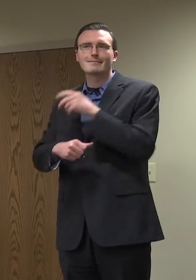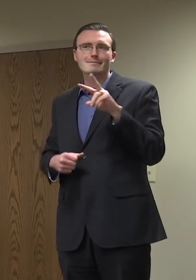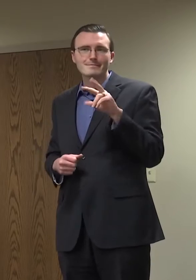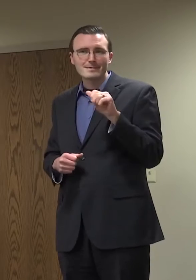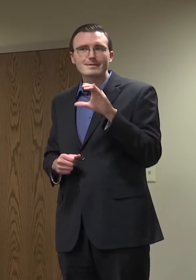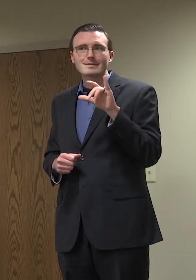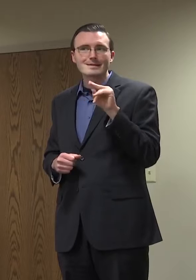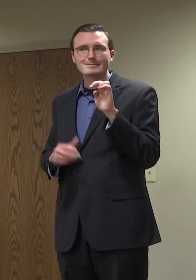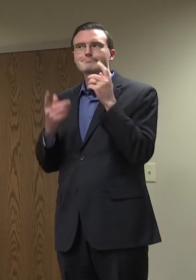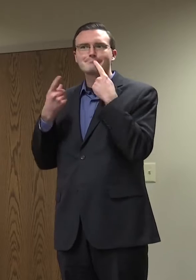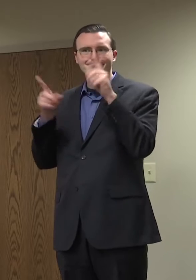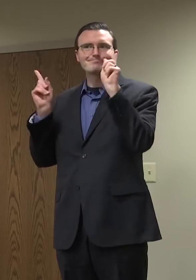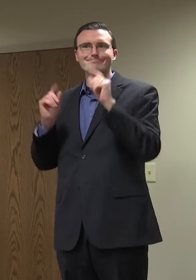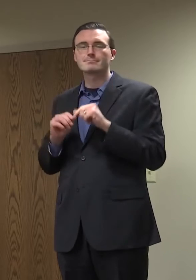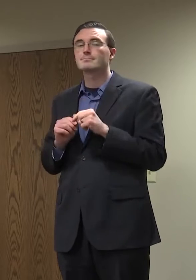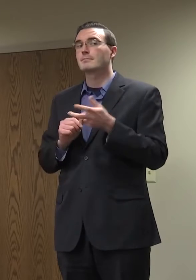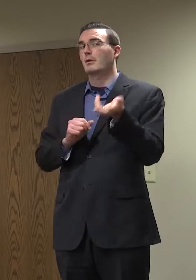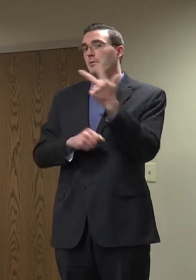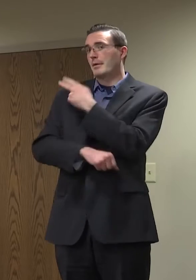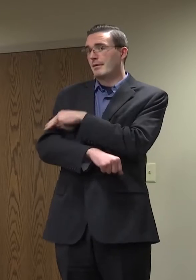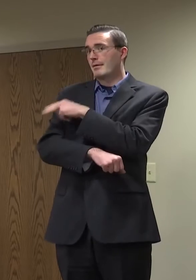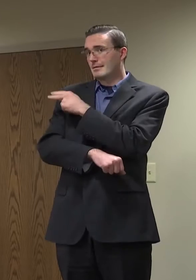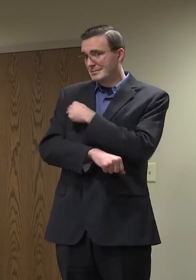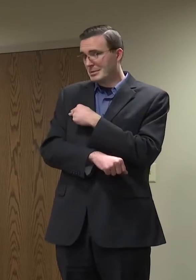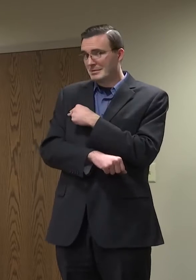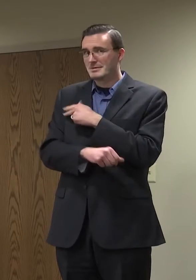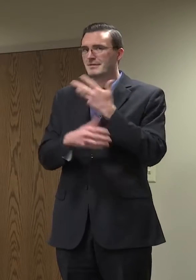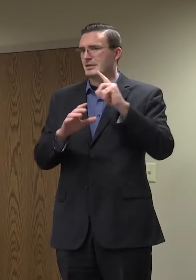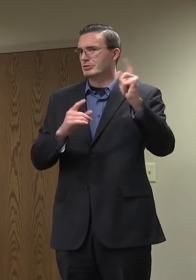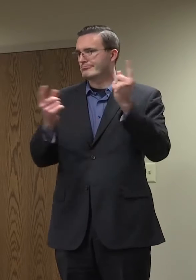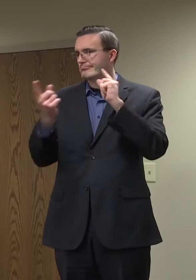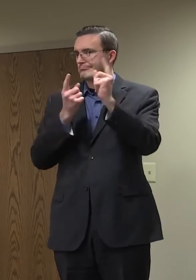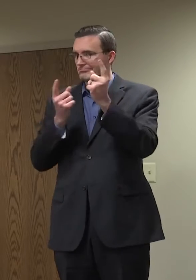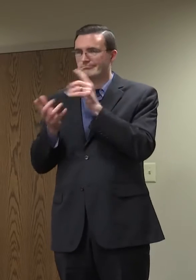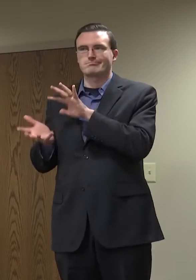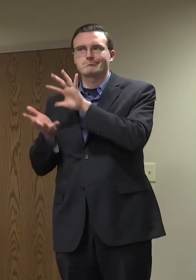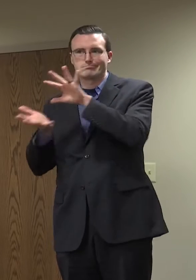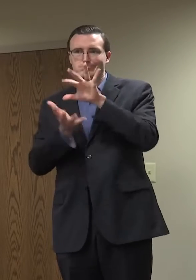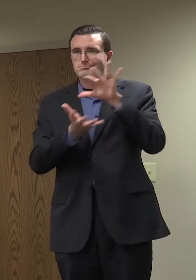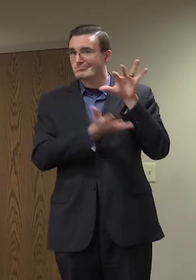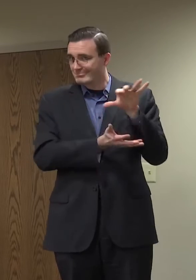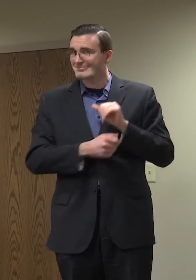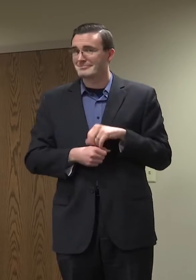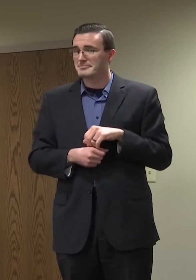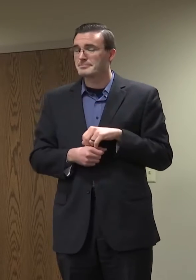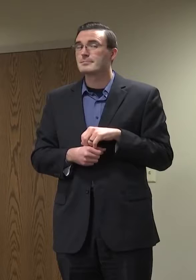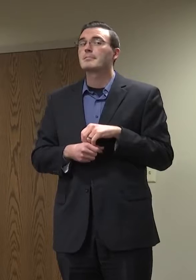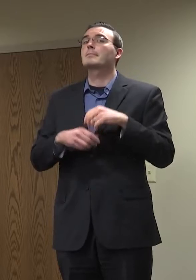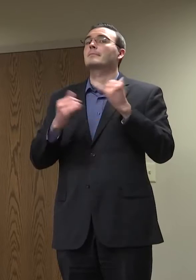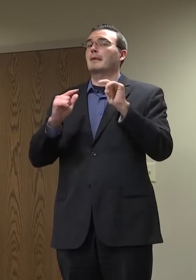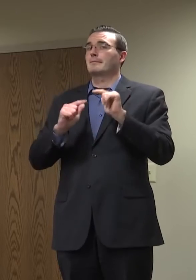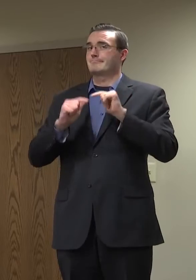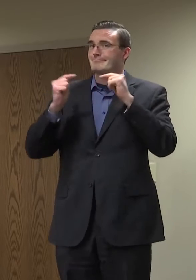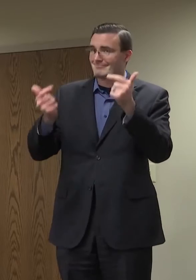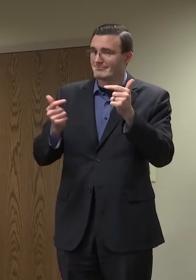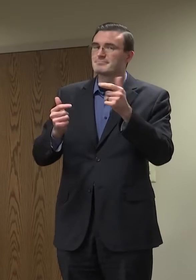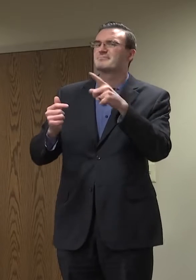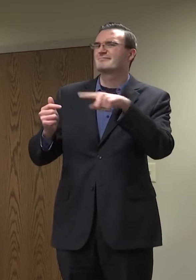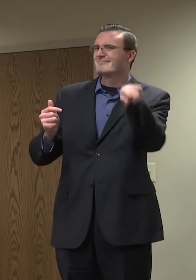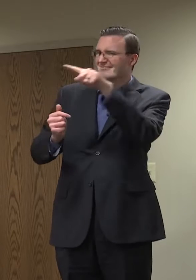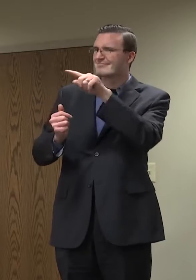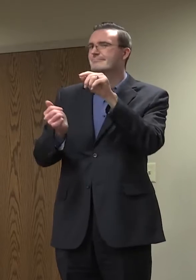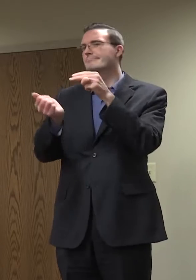3 hospitals came and picked up their vaccine allotments and are beginning the process of vaccinating healthcare workers inside their